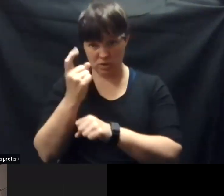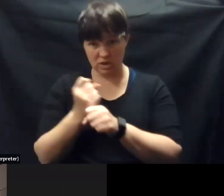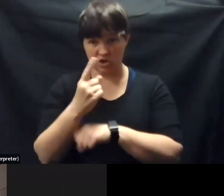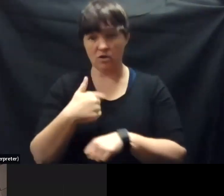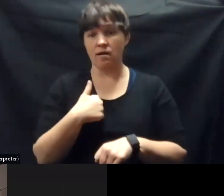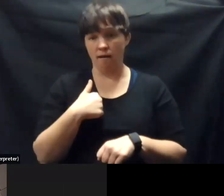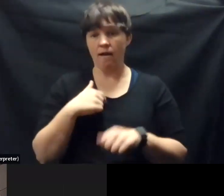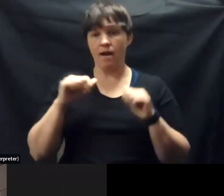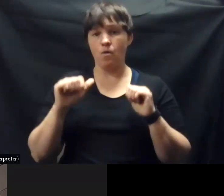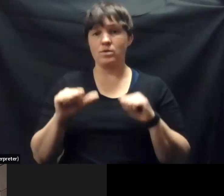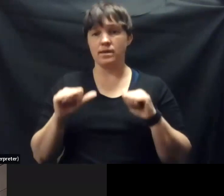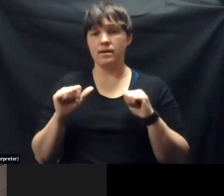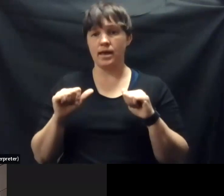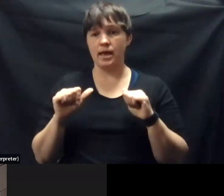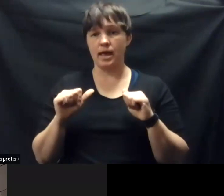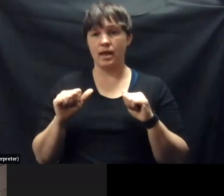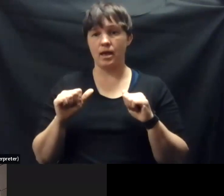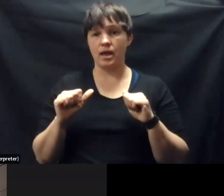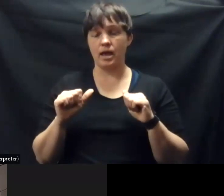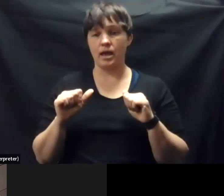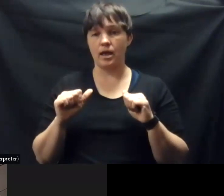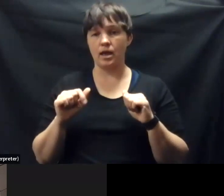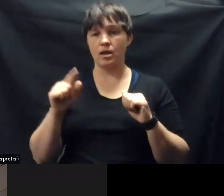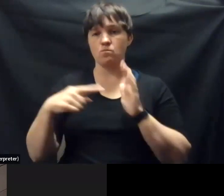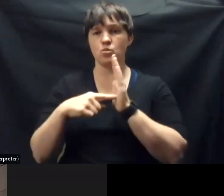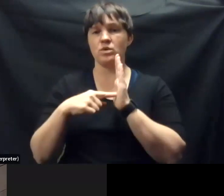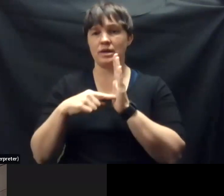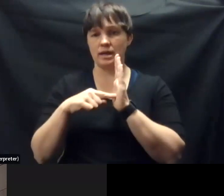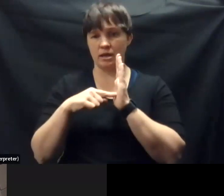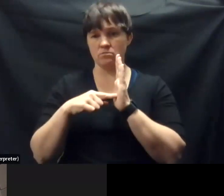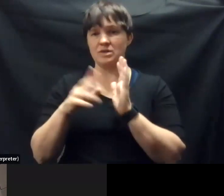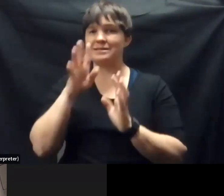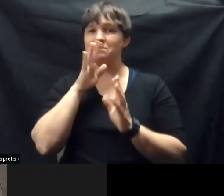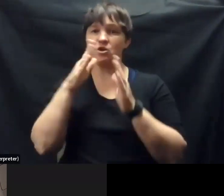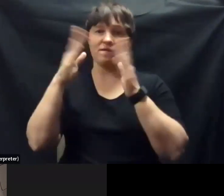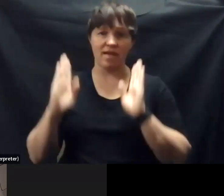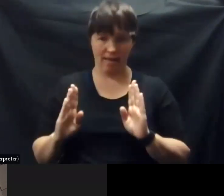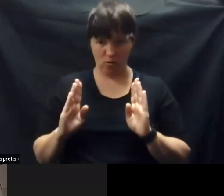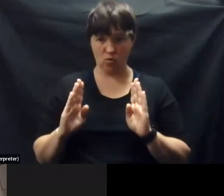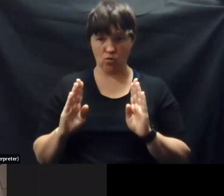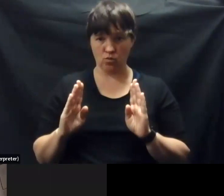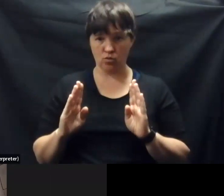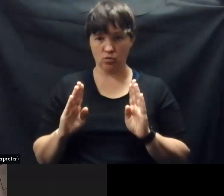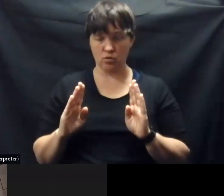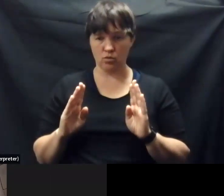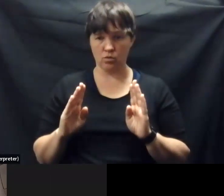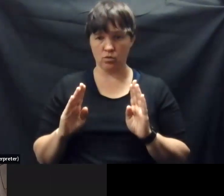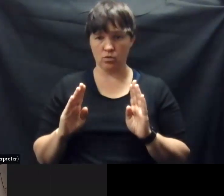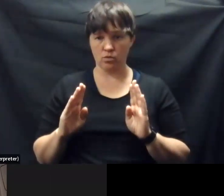was able to bring Representative Grassley, Speaker of the House, to my